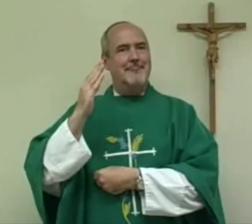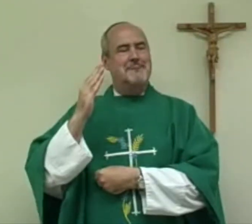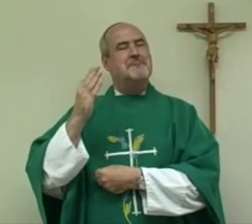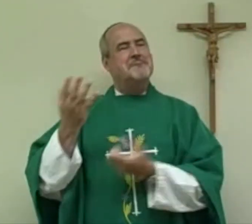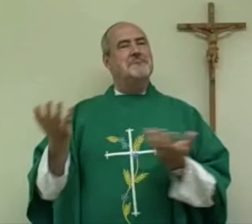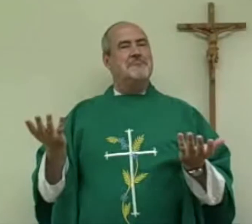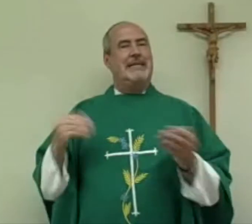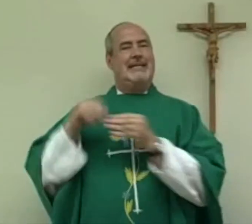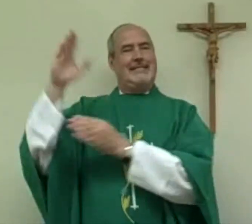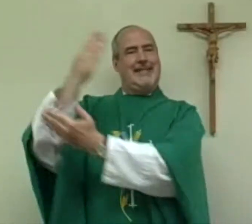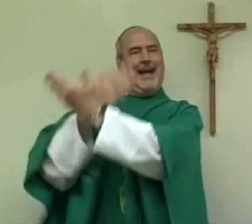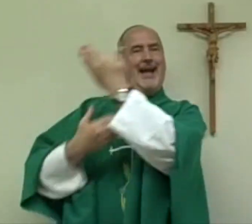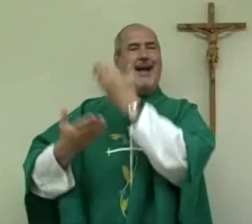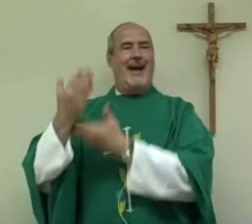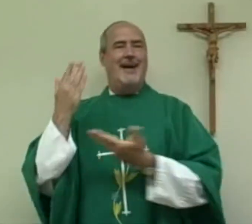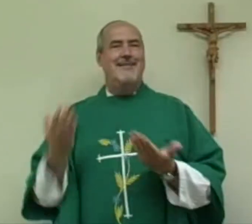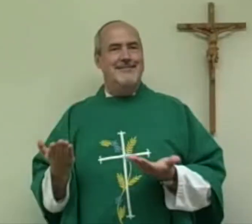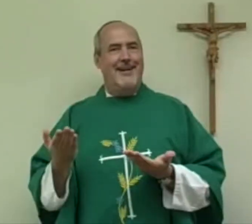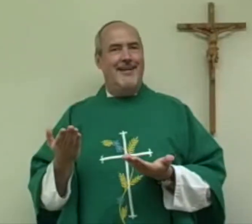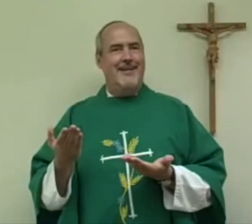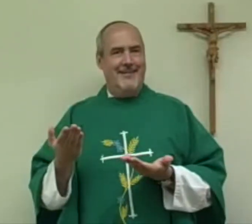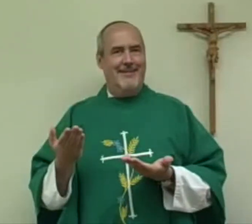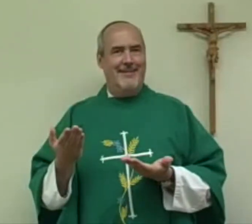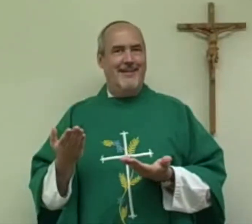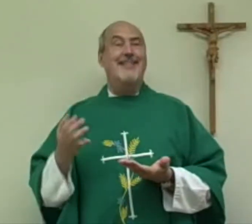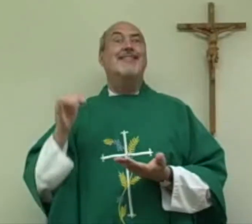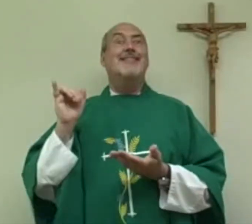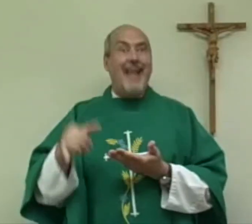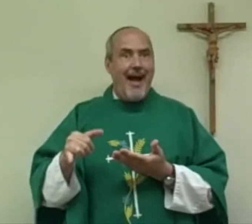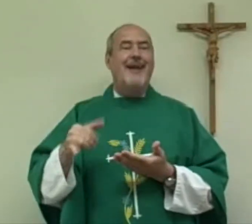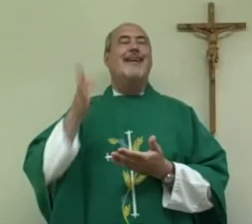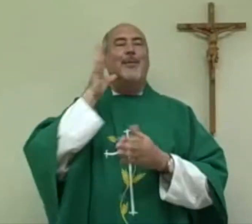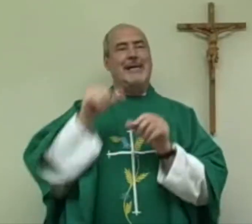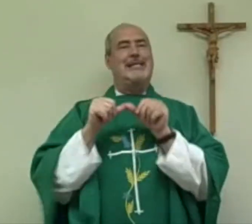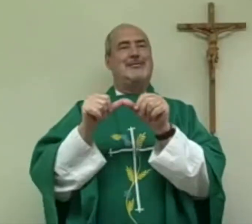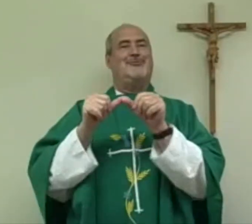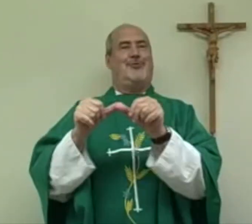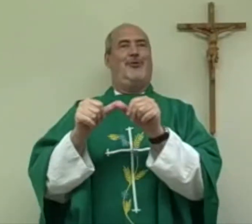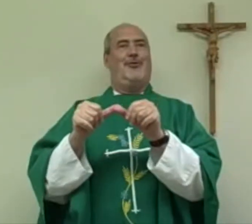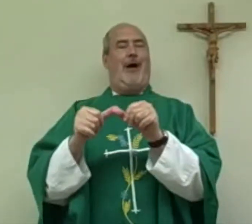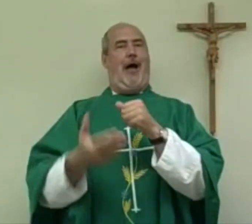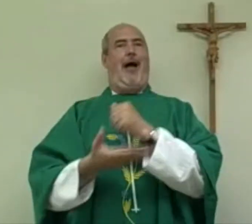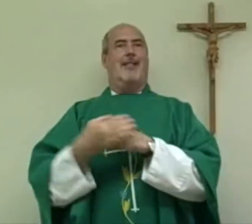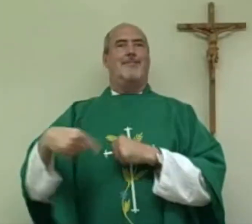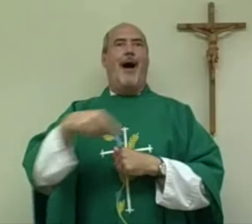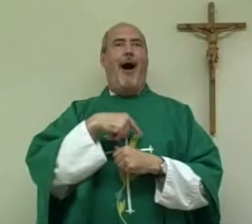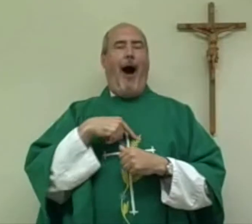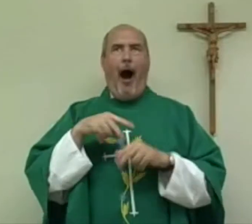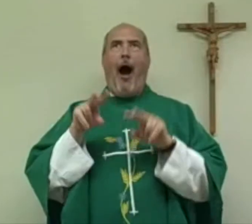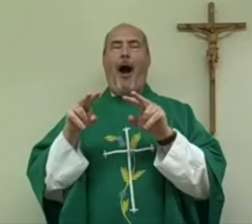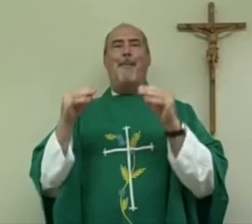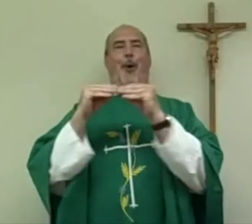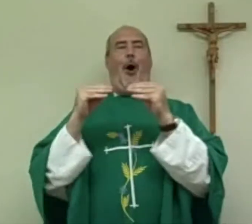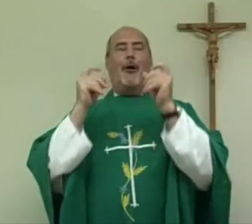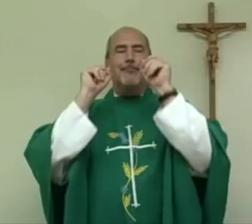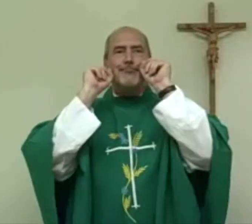us, and we have to trust Him and trust that we are in His hands and that He will continue to help